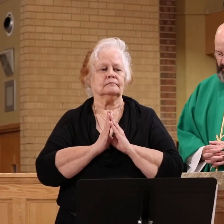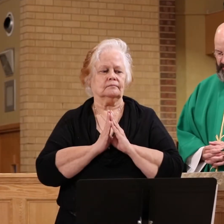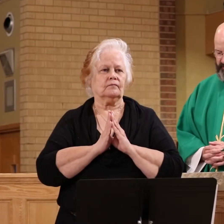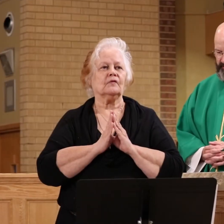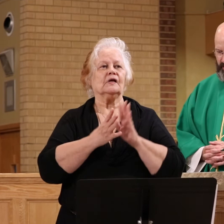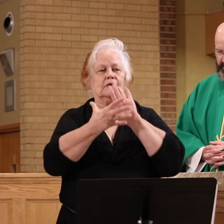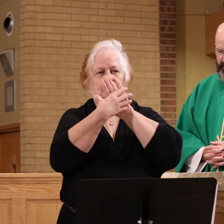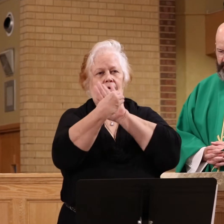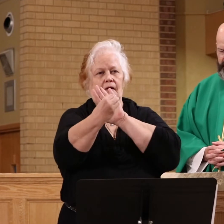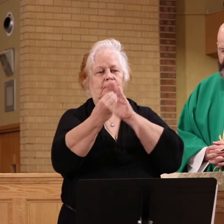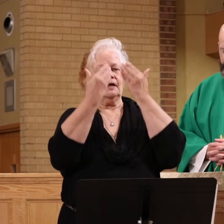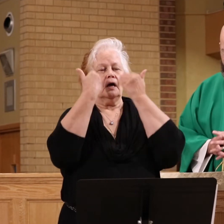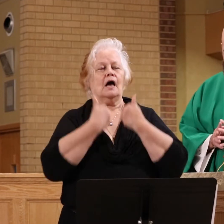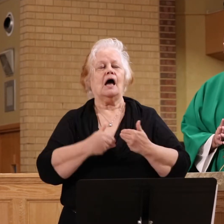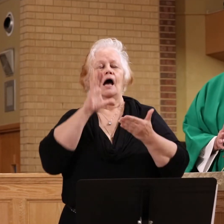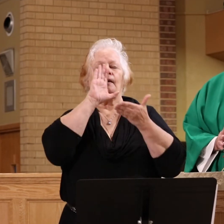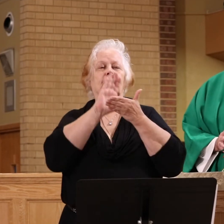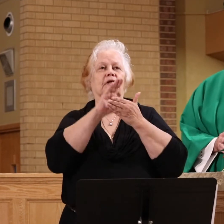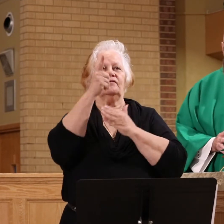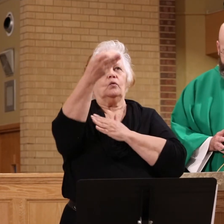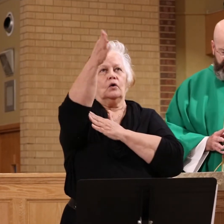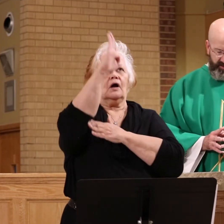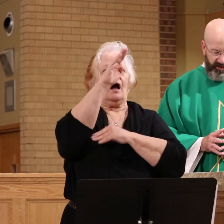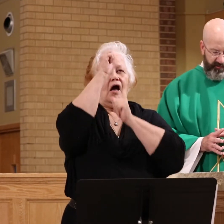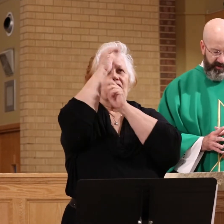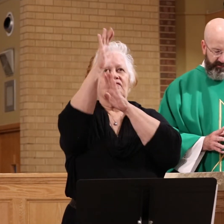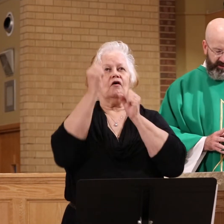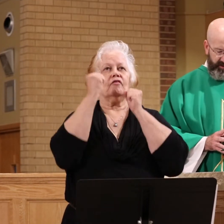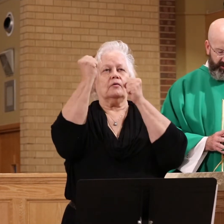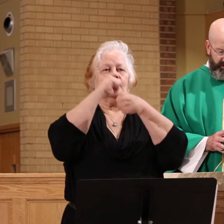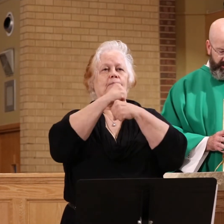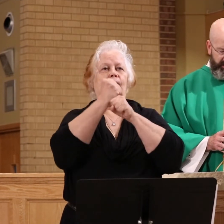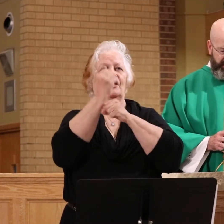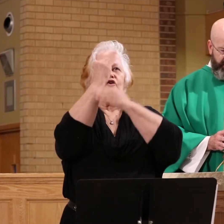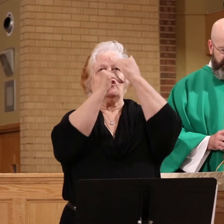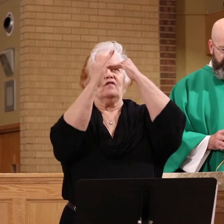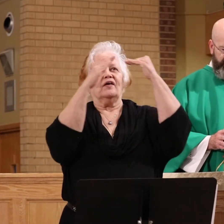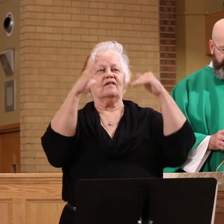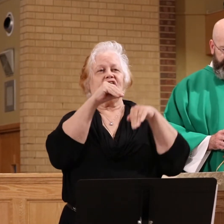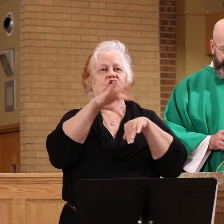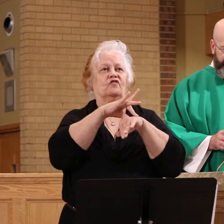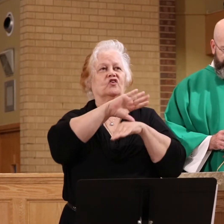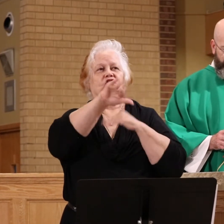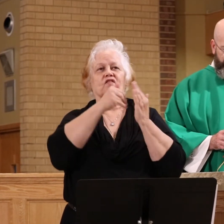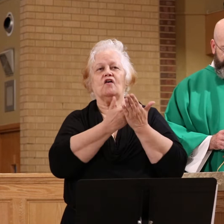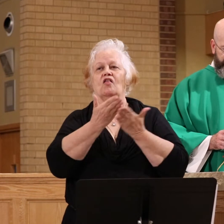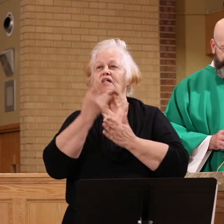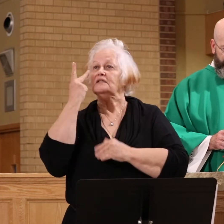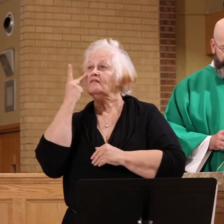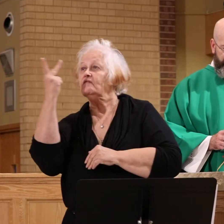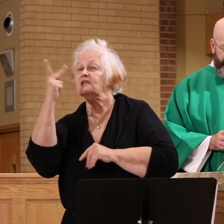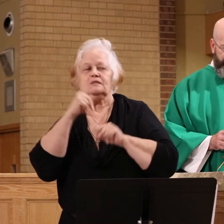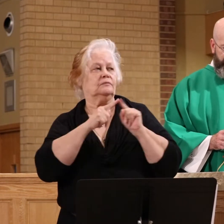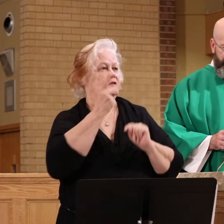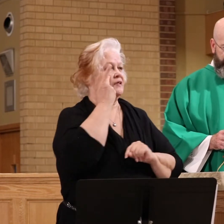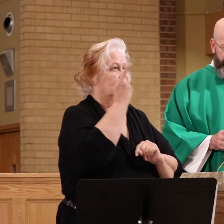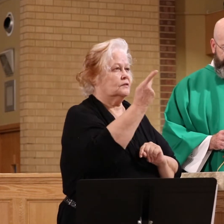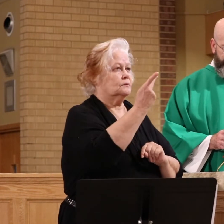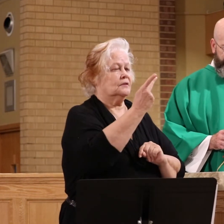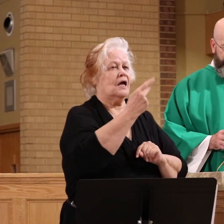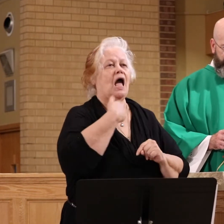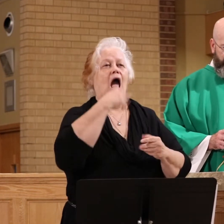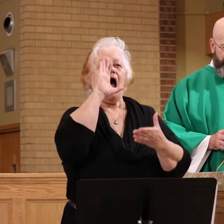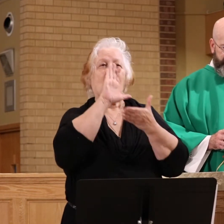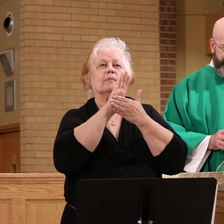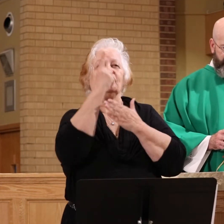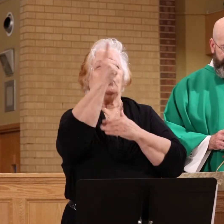I believe in one God, the Father Almighty, maker of heaven and earth, of all things visible and invisible. I